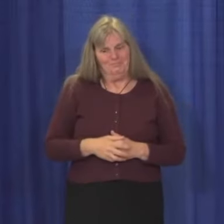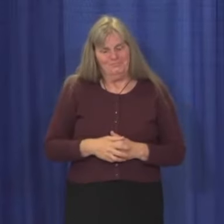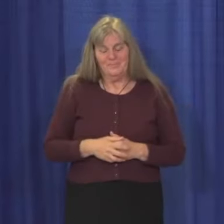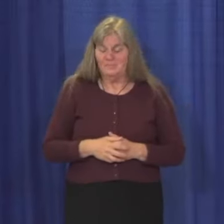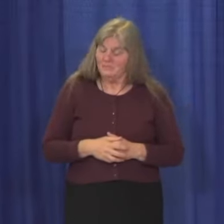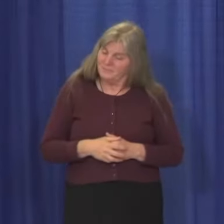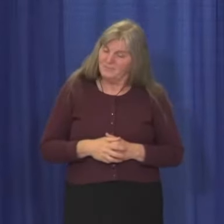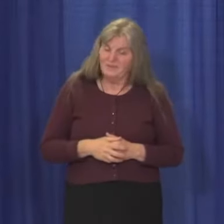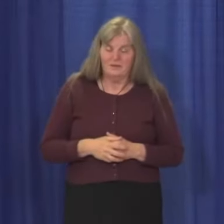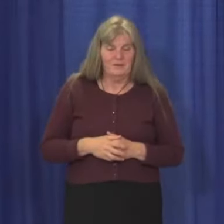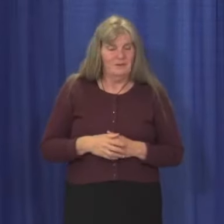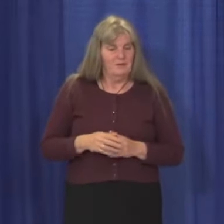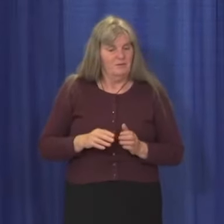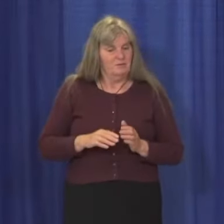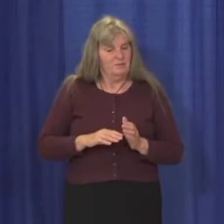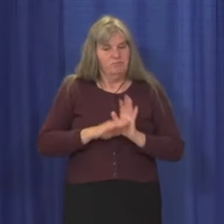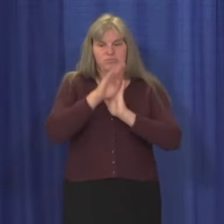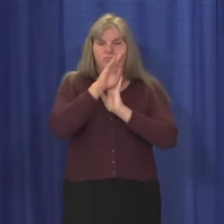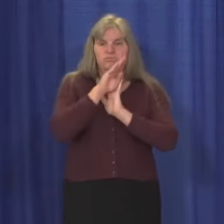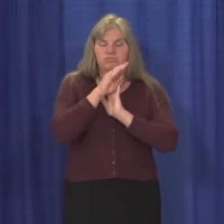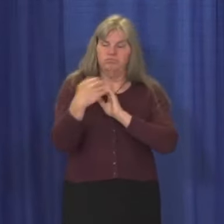us hard.